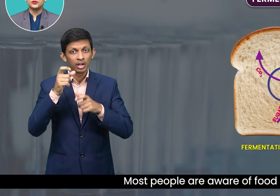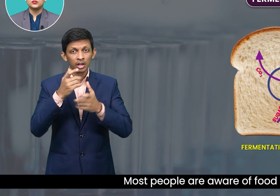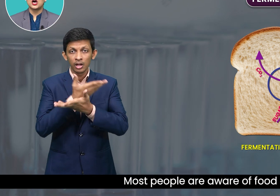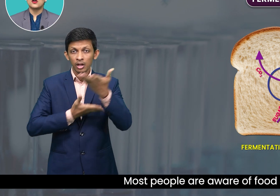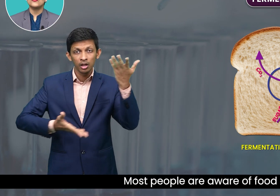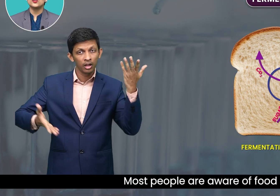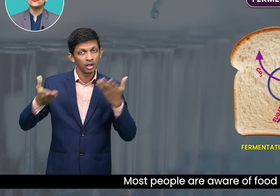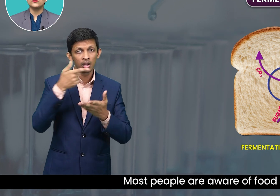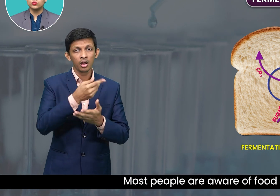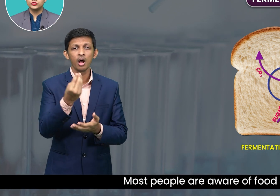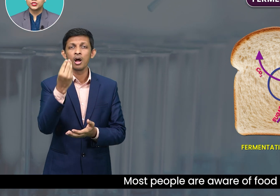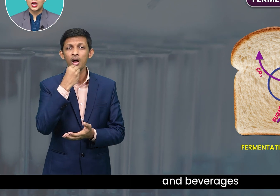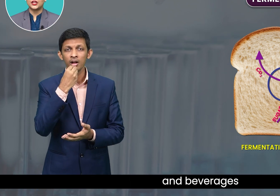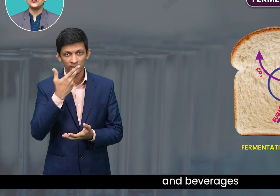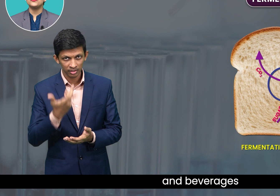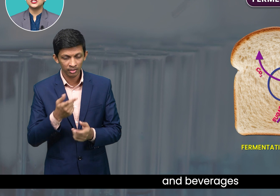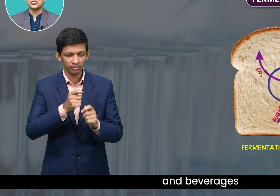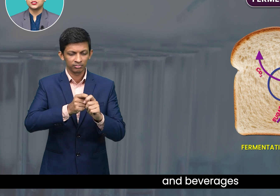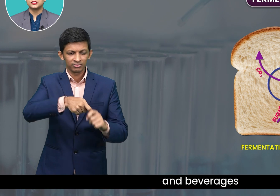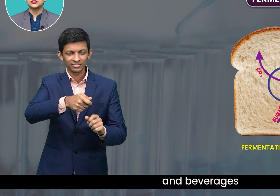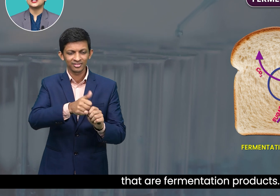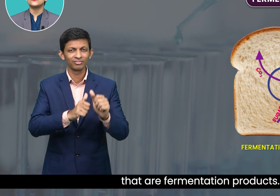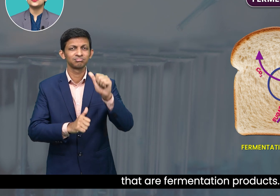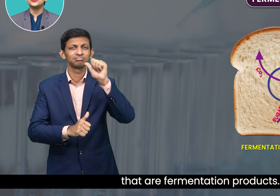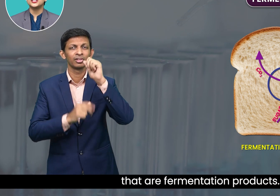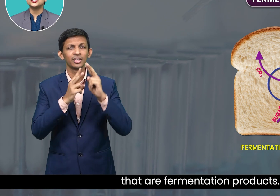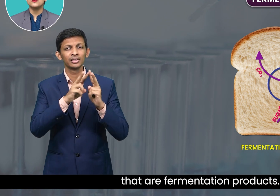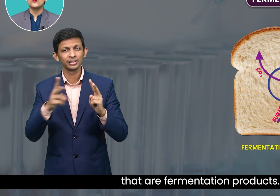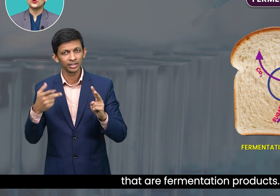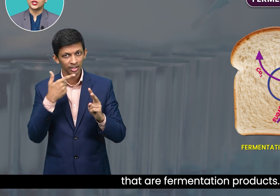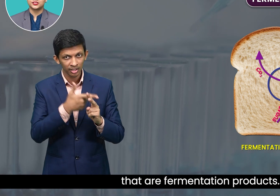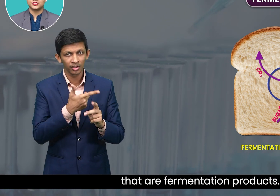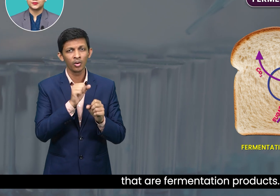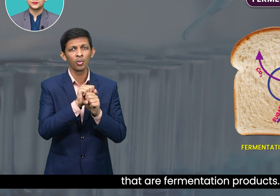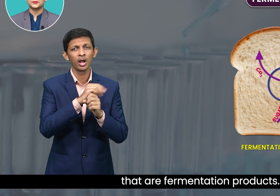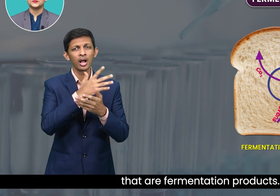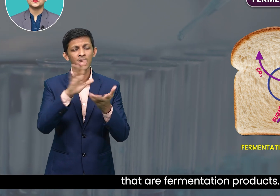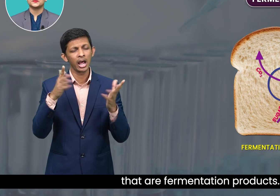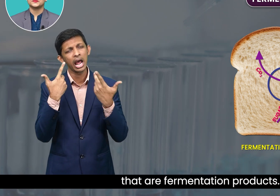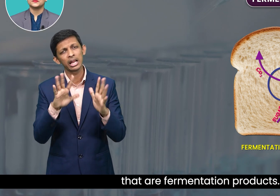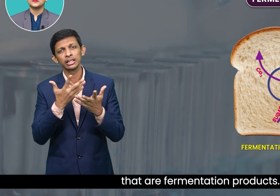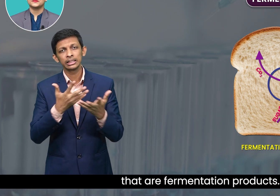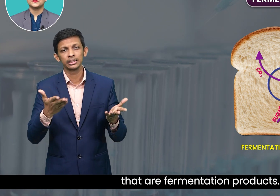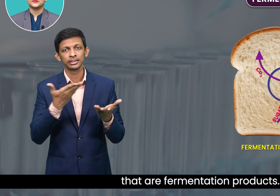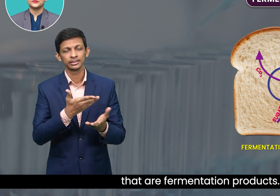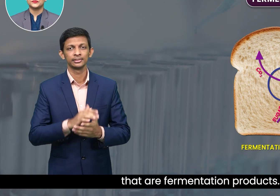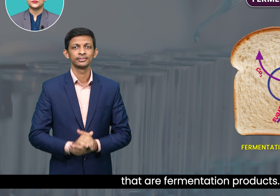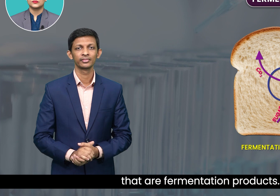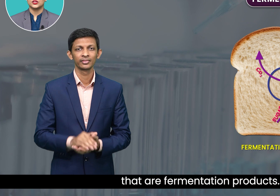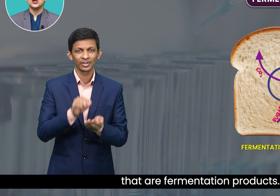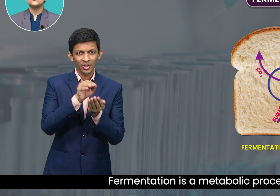Most people are aware of food and beverages that are fermentation products.